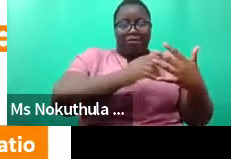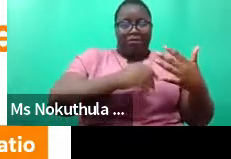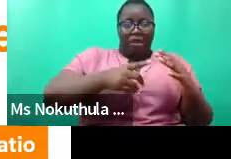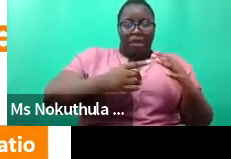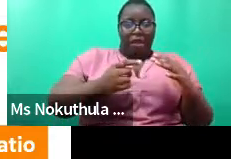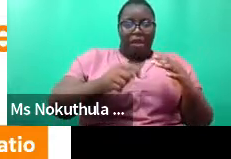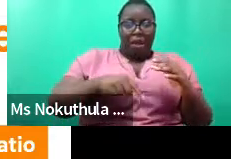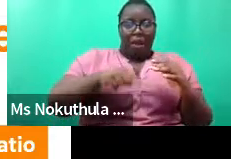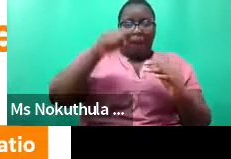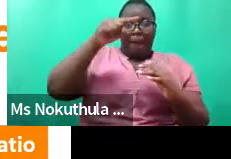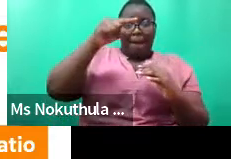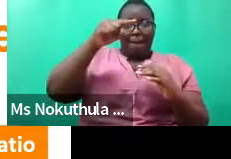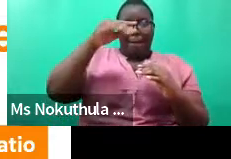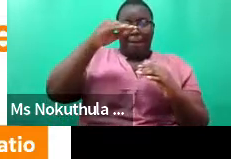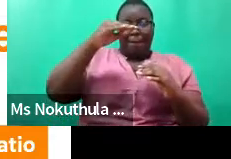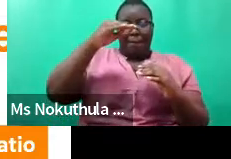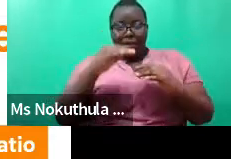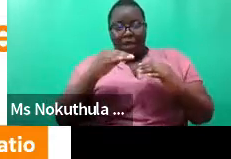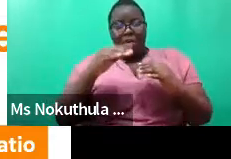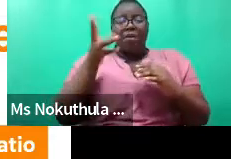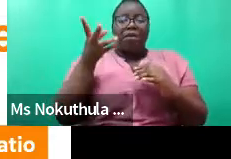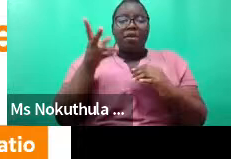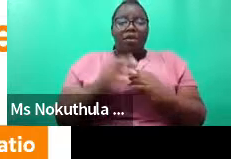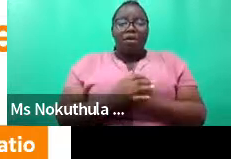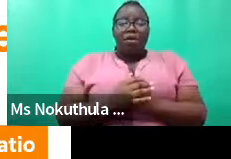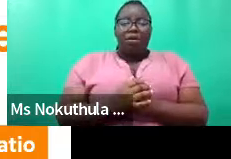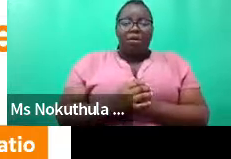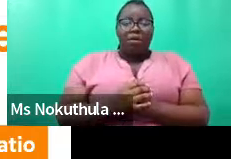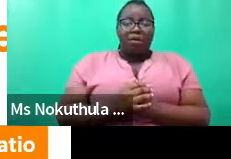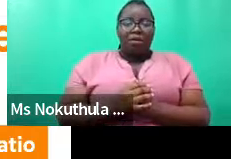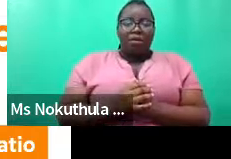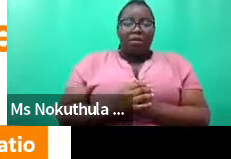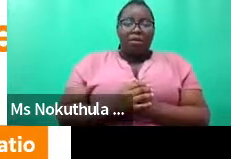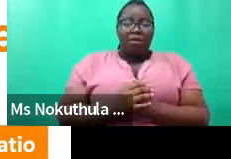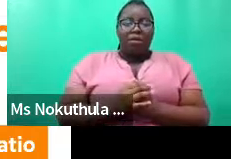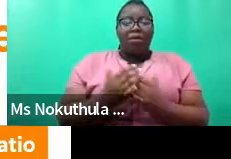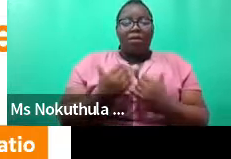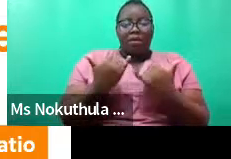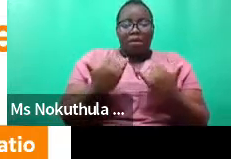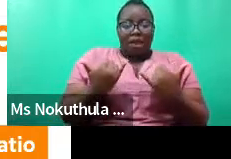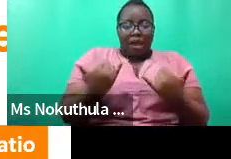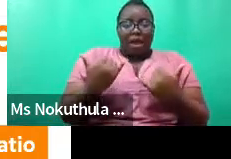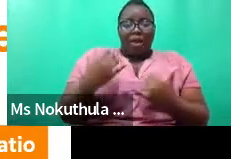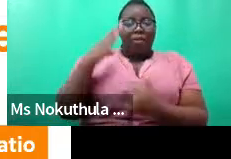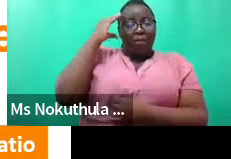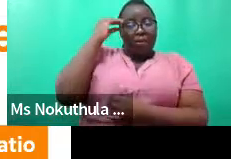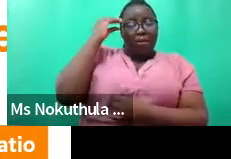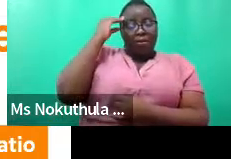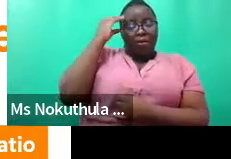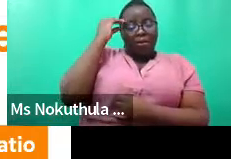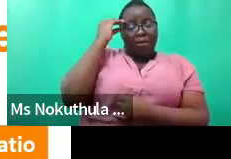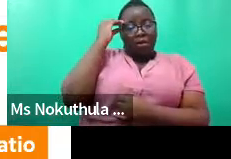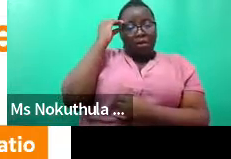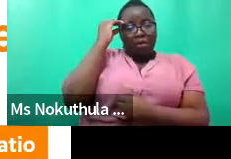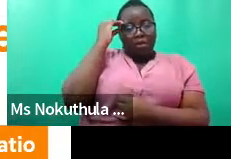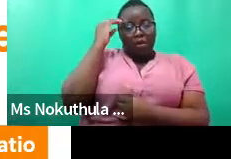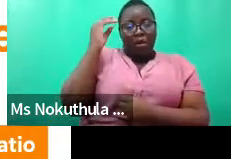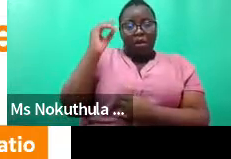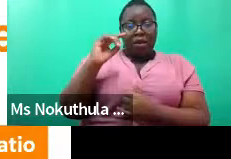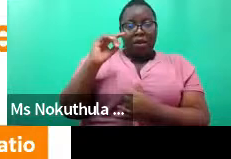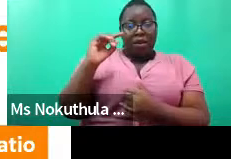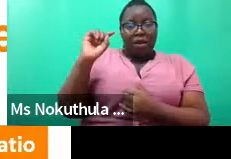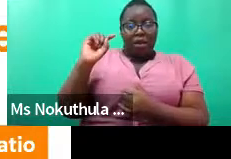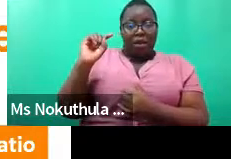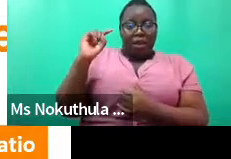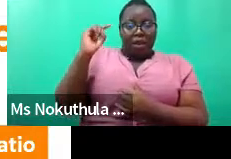up again, which is now I'm starting to discuss the negative experiences the student had. So the first that they raised